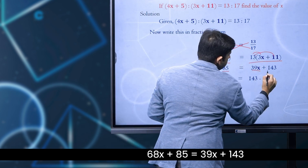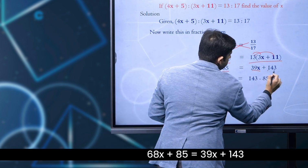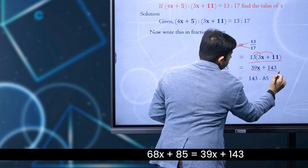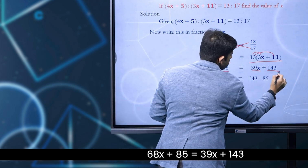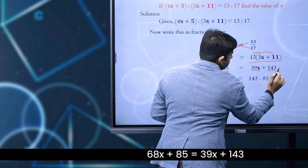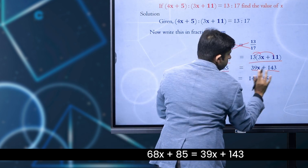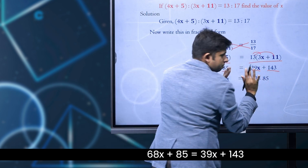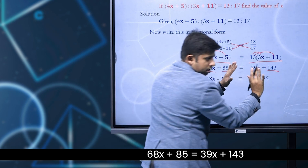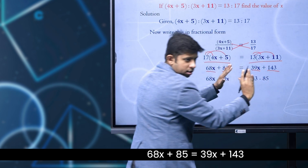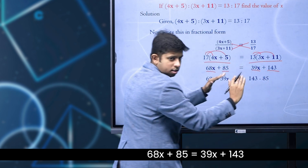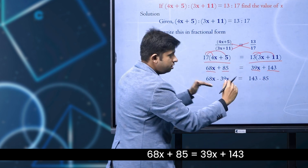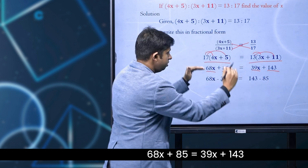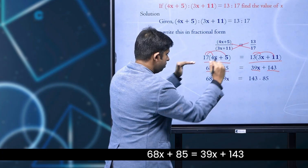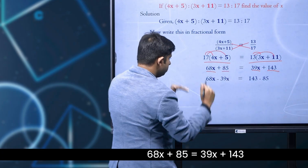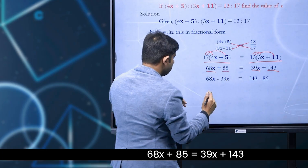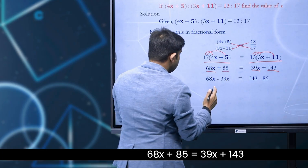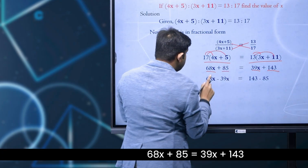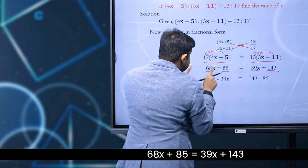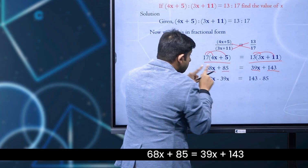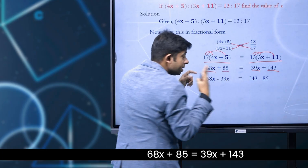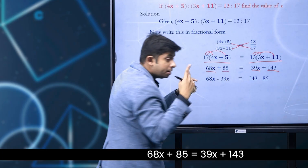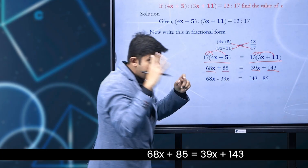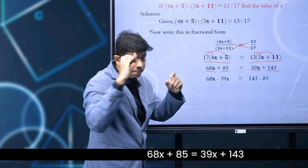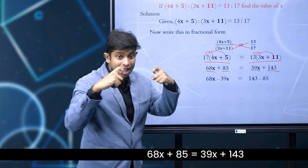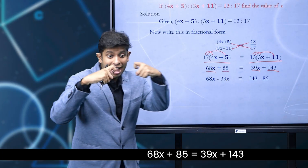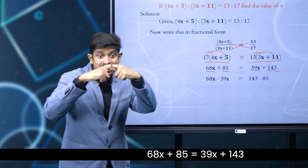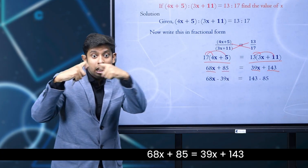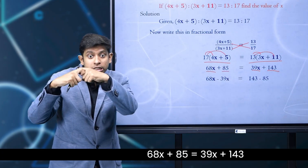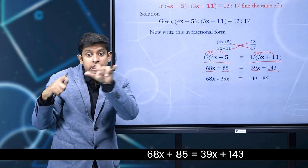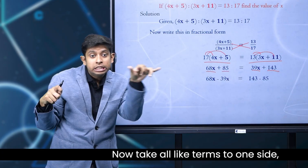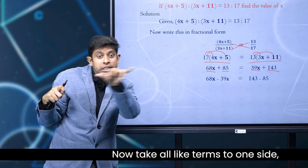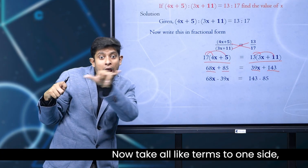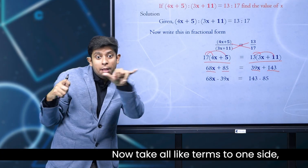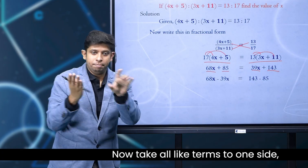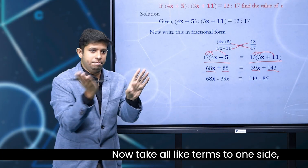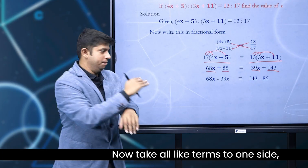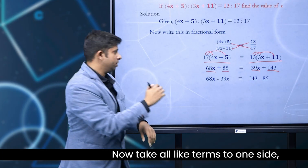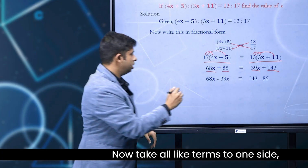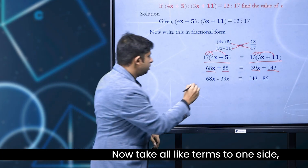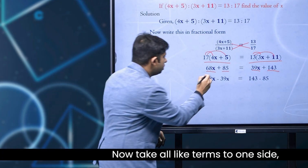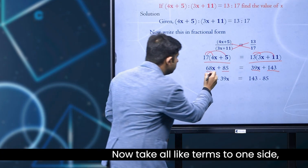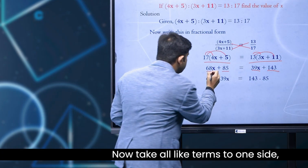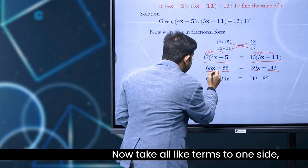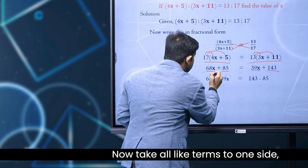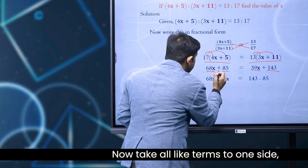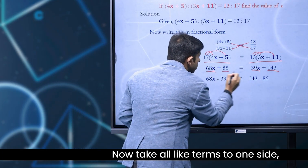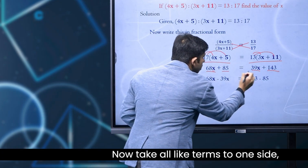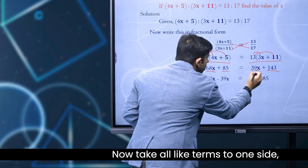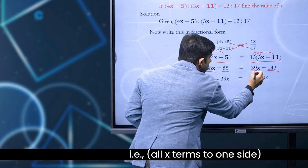is 39x plus 13 into 11 is 143. Now take all like terms to one side, that